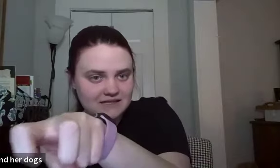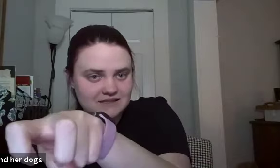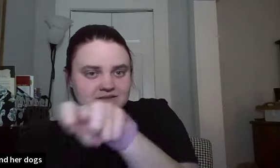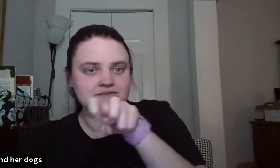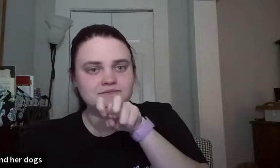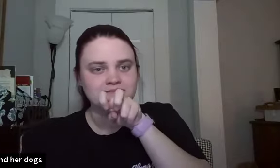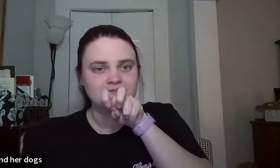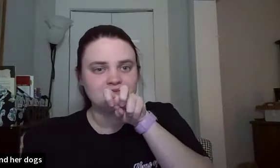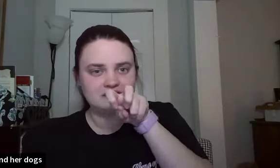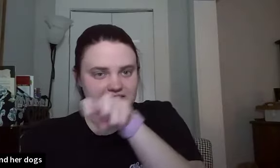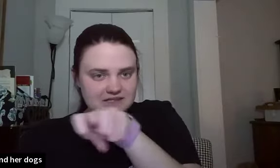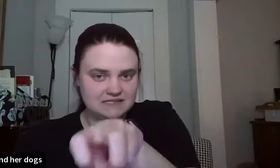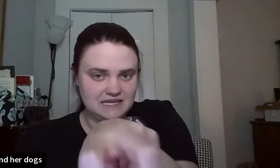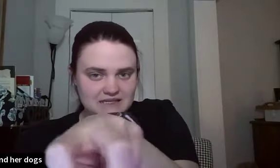Snake. Snake.